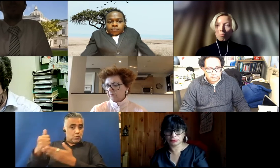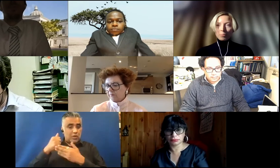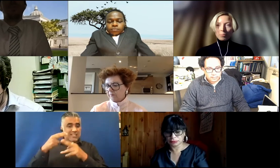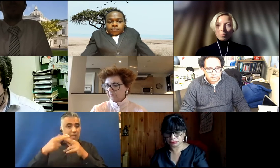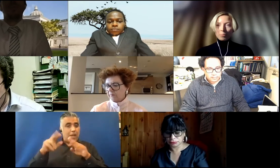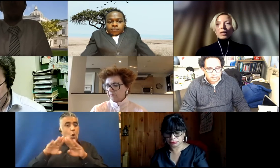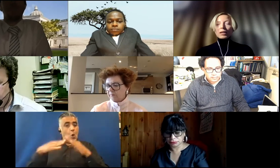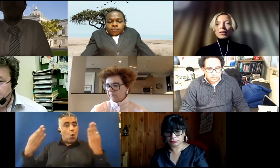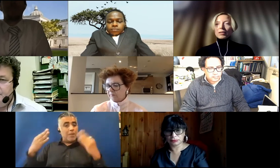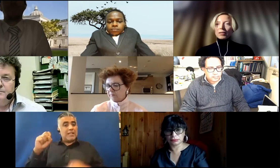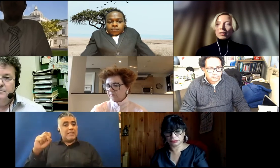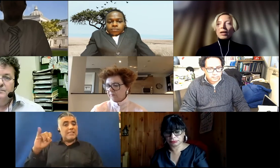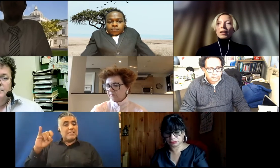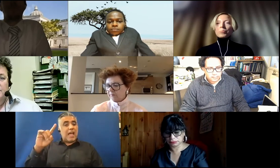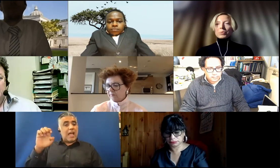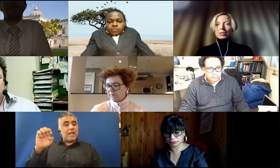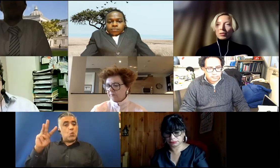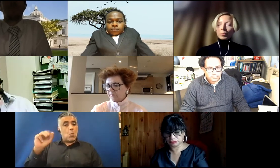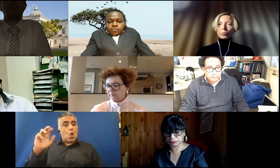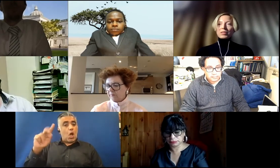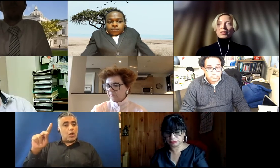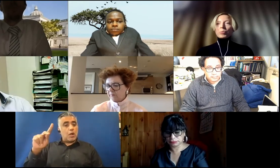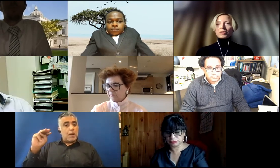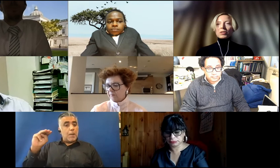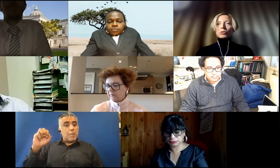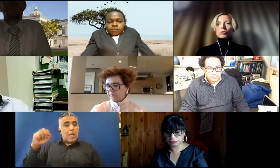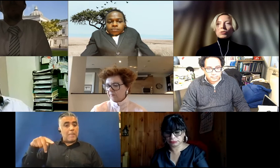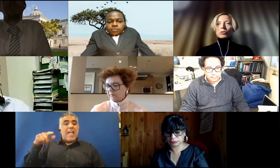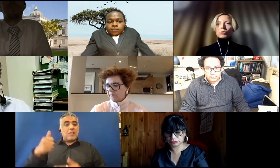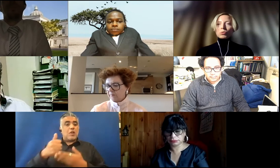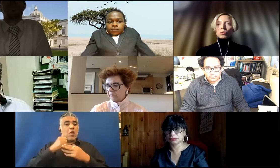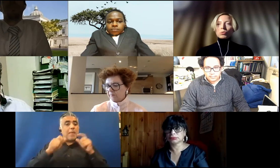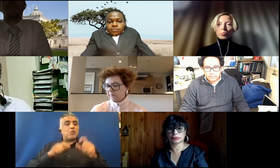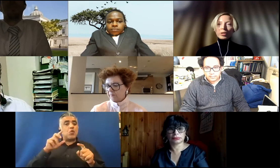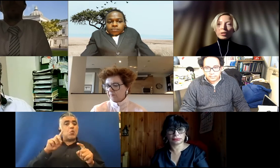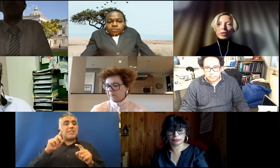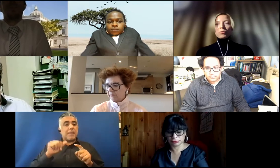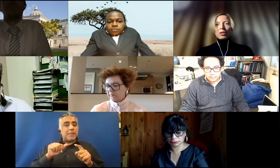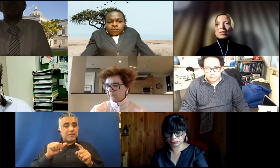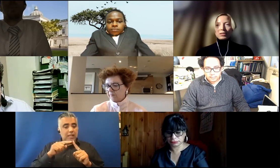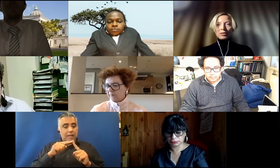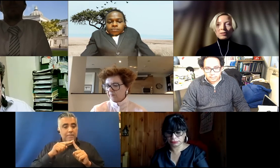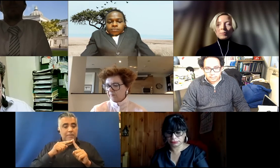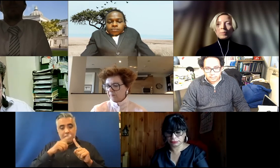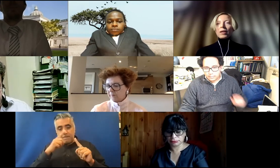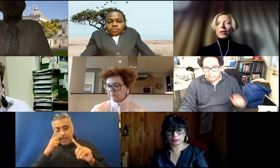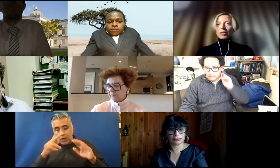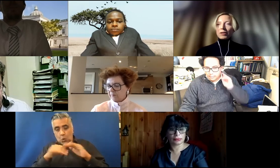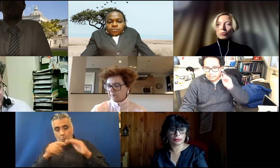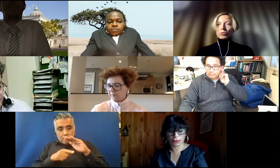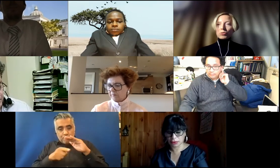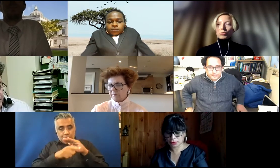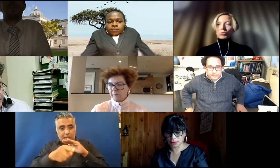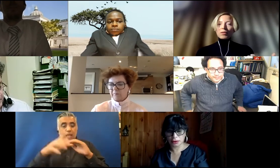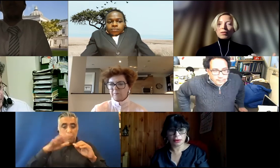which is called Open Sidewalks Map. This helps people with disabilities to build their way around the